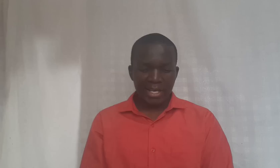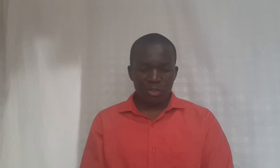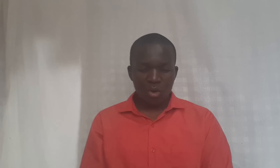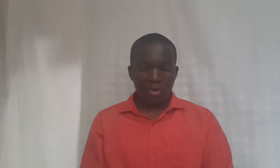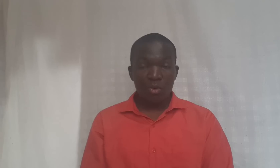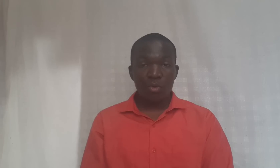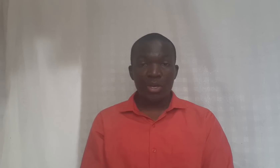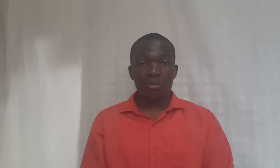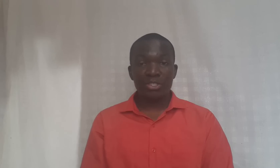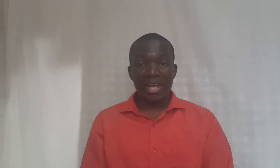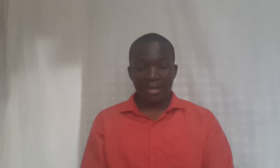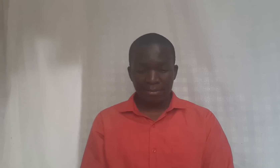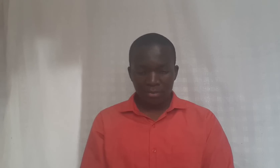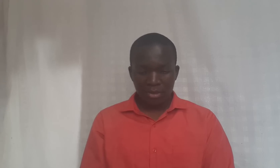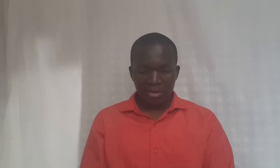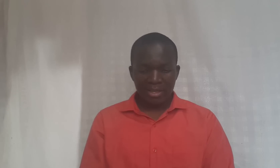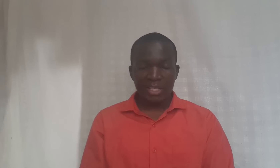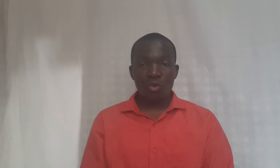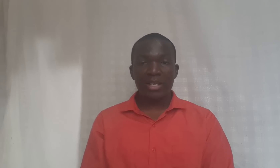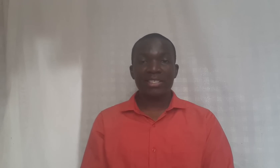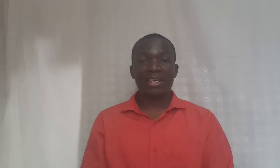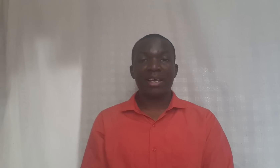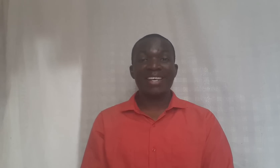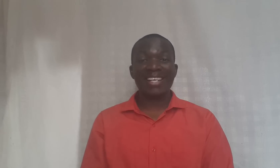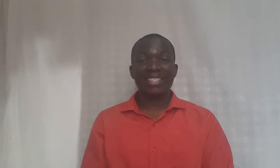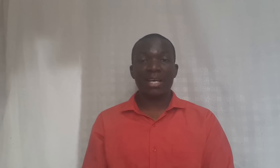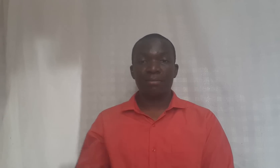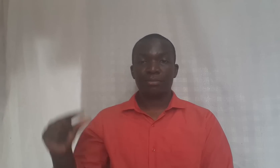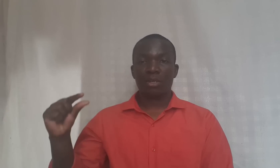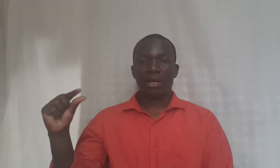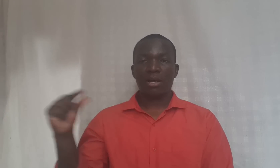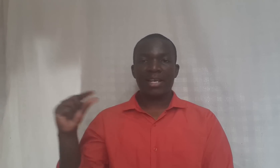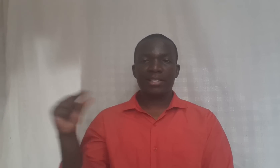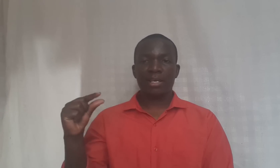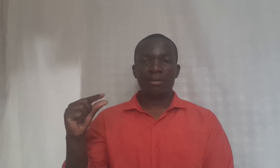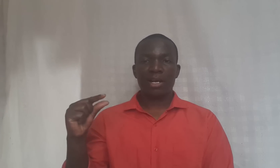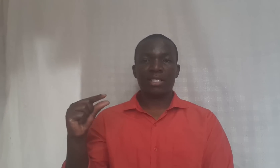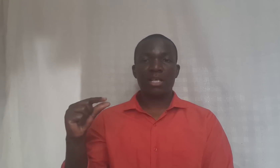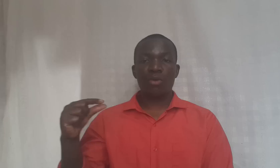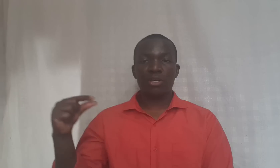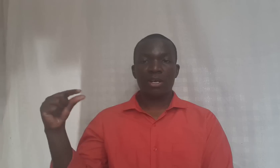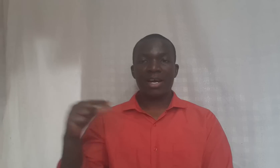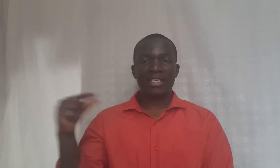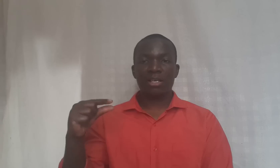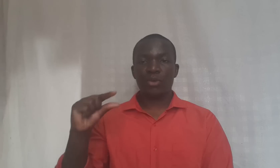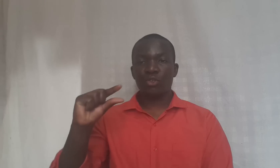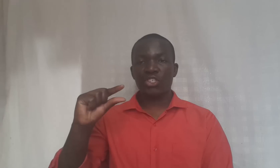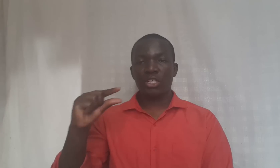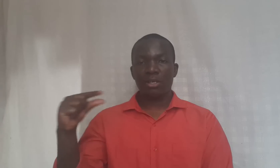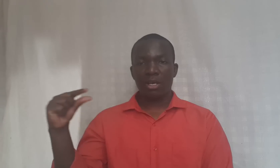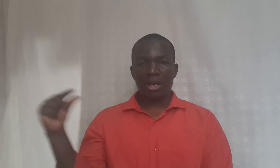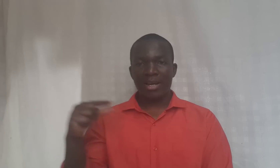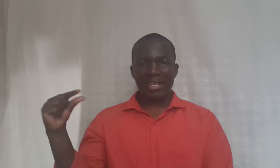next one, we are almost done. The next one is Garissa. Garissa as a town. Garissa, we use G.